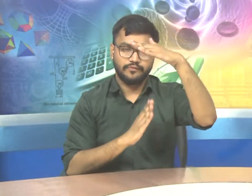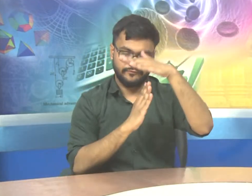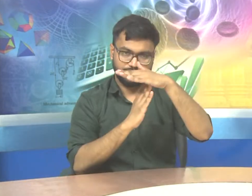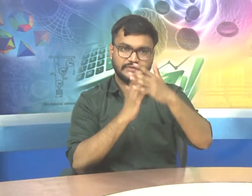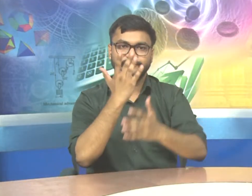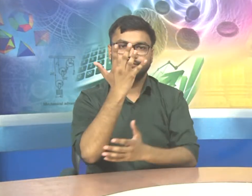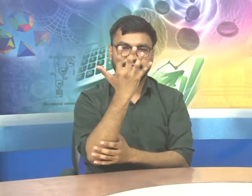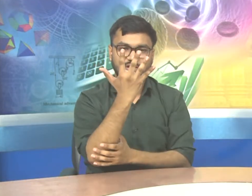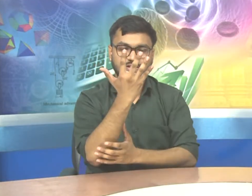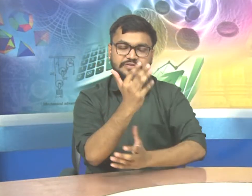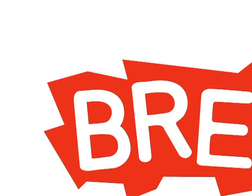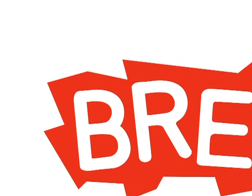Let's take a short